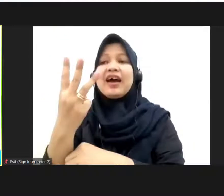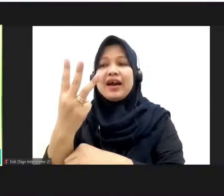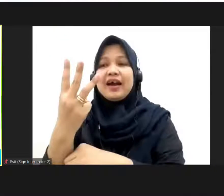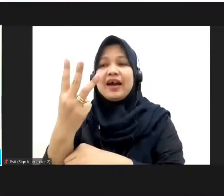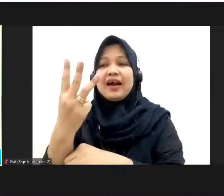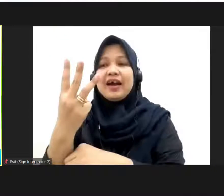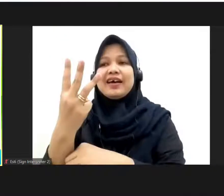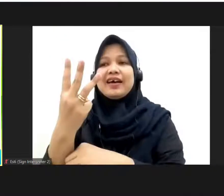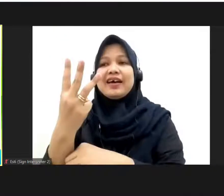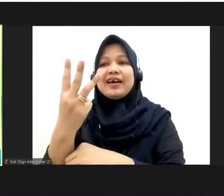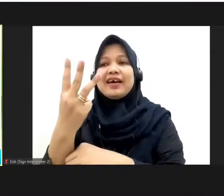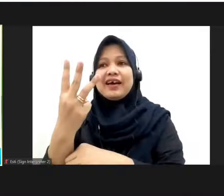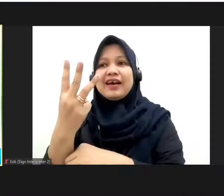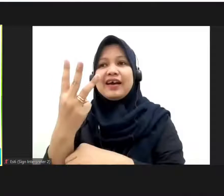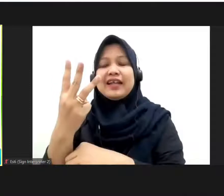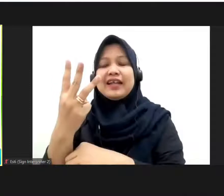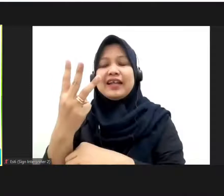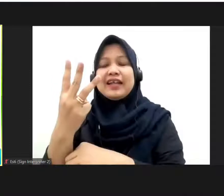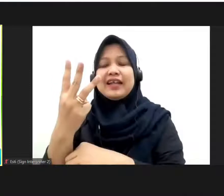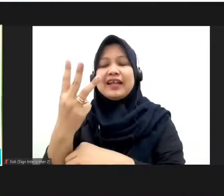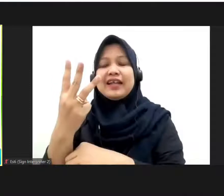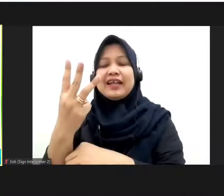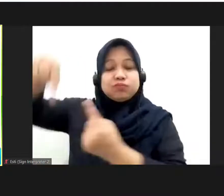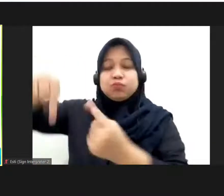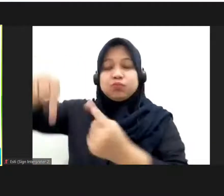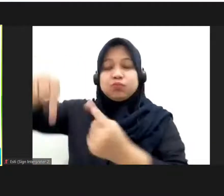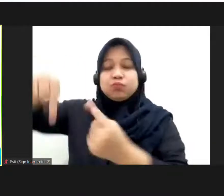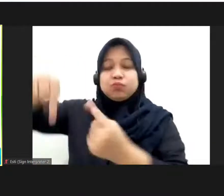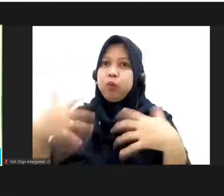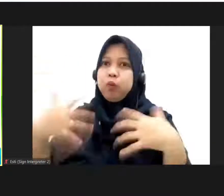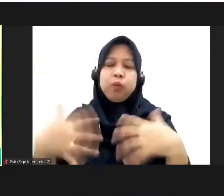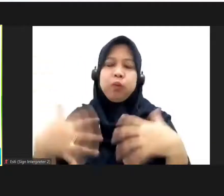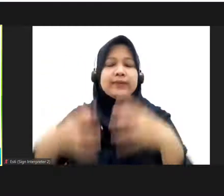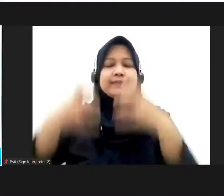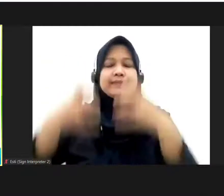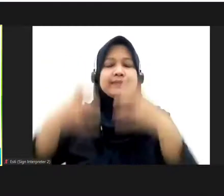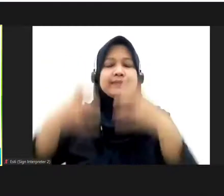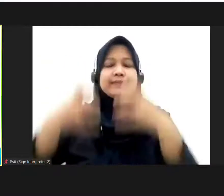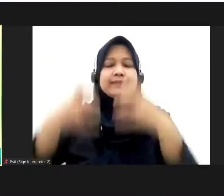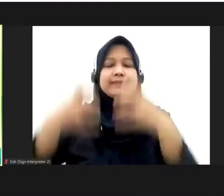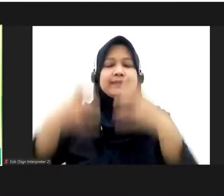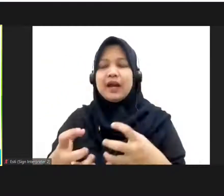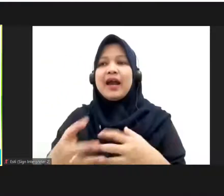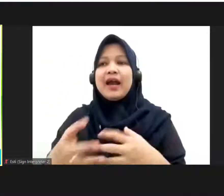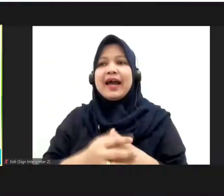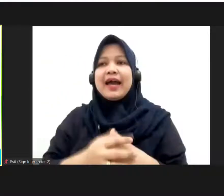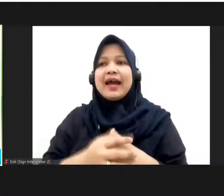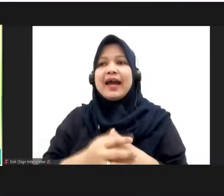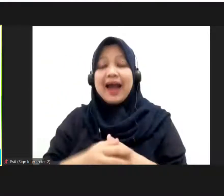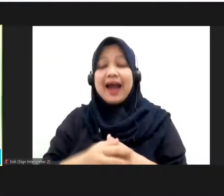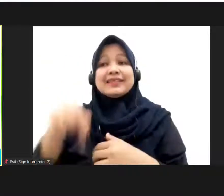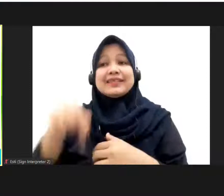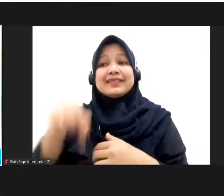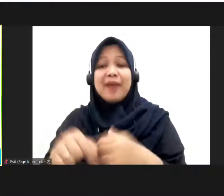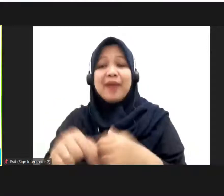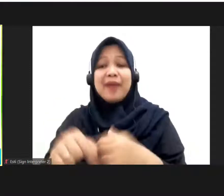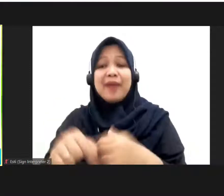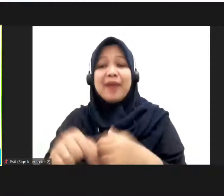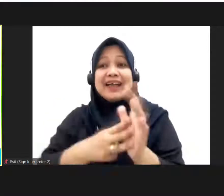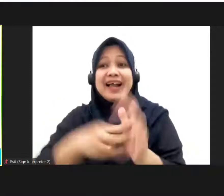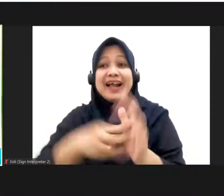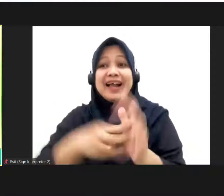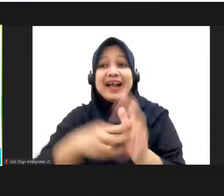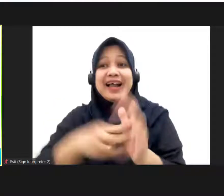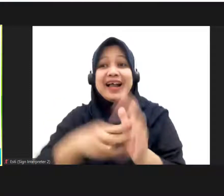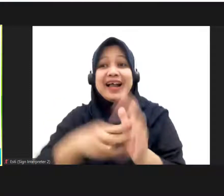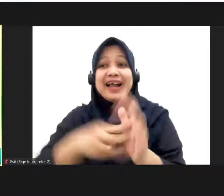hit us really very very bad. And the existing problem that we already have, for lack of